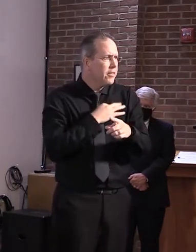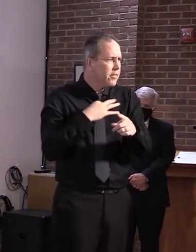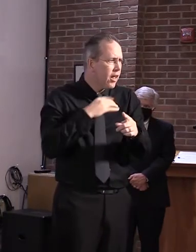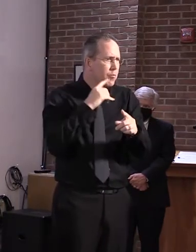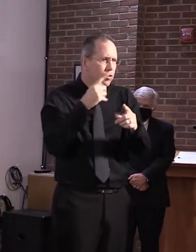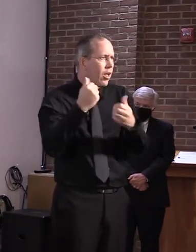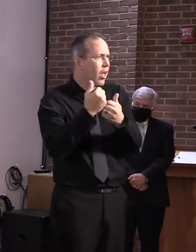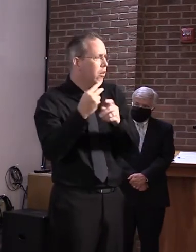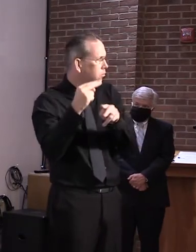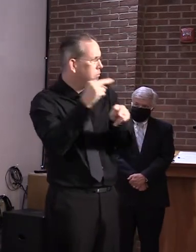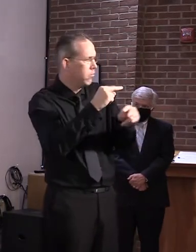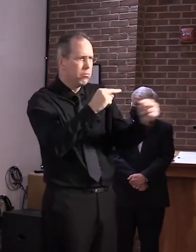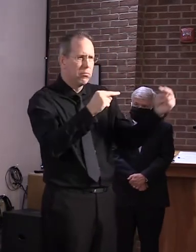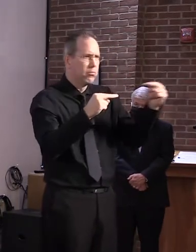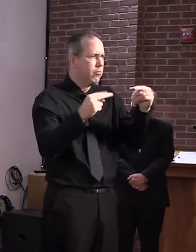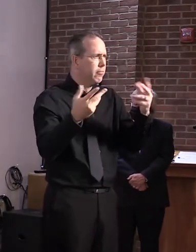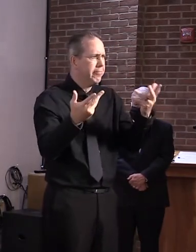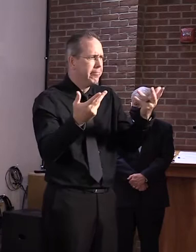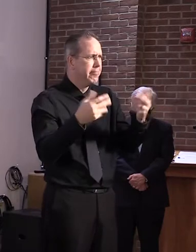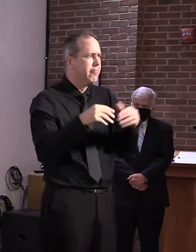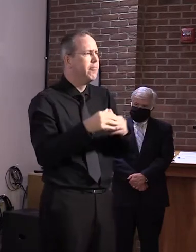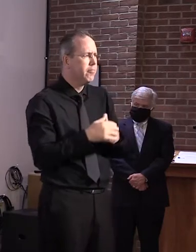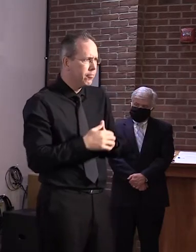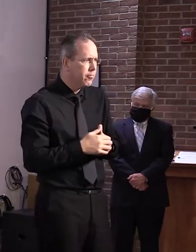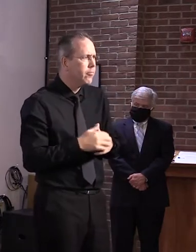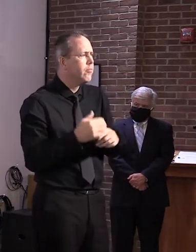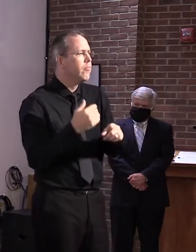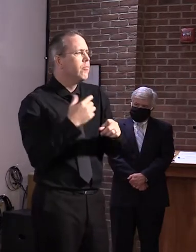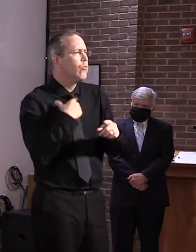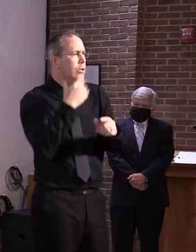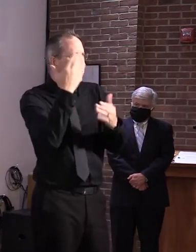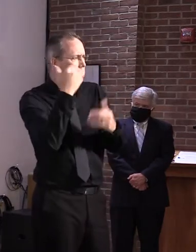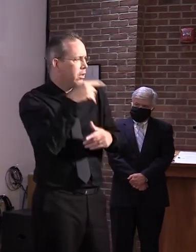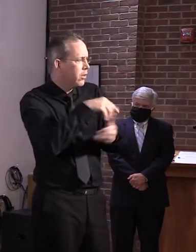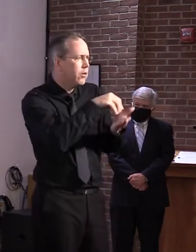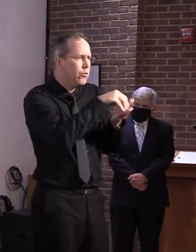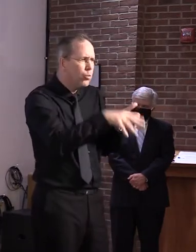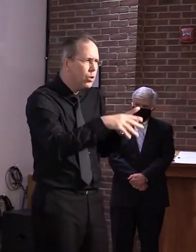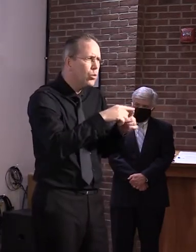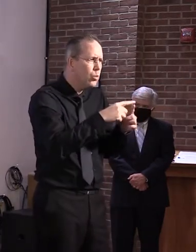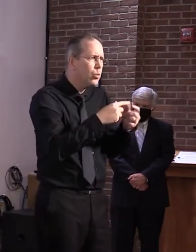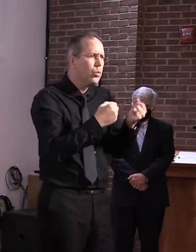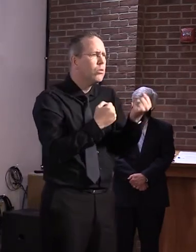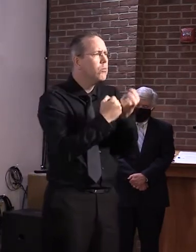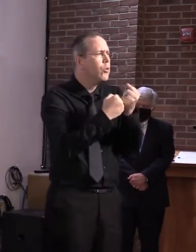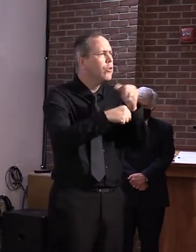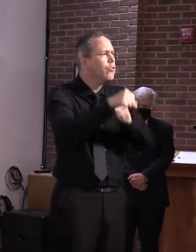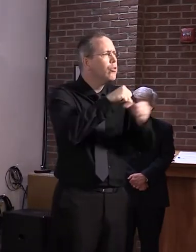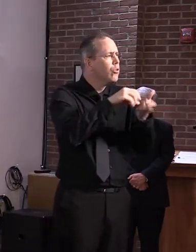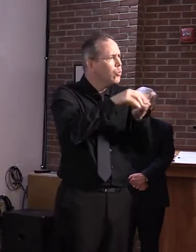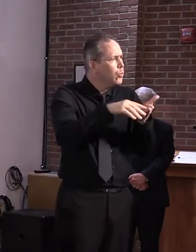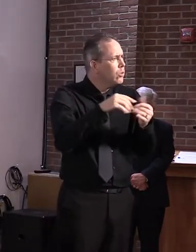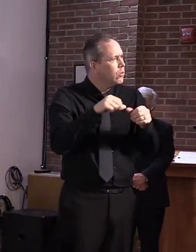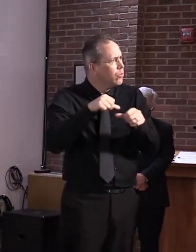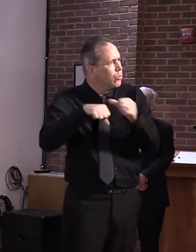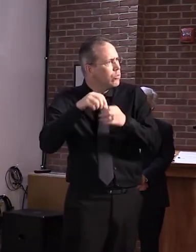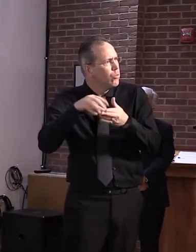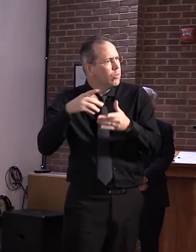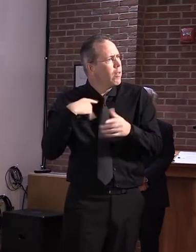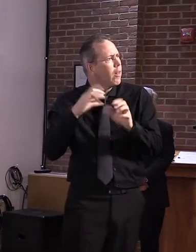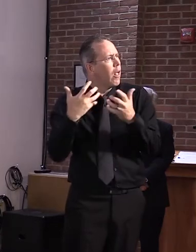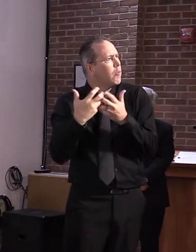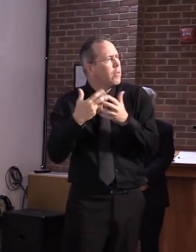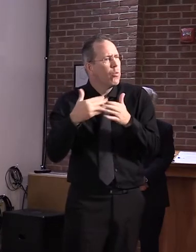Now, we've done this on other issues, for example, acquaintance rape, for example, and how we've changed behavior. Not perfect yet,